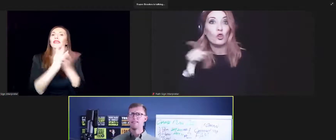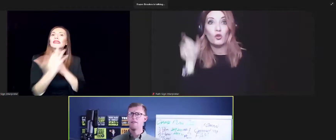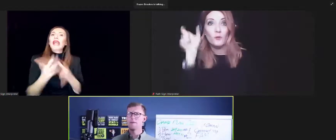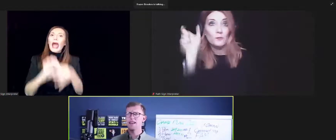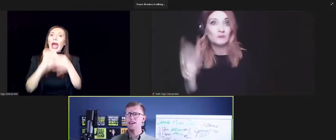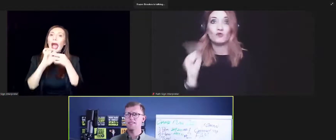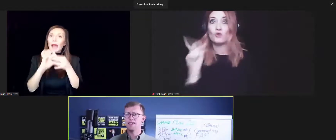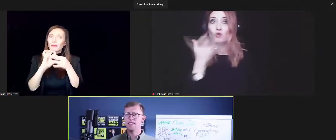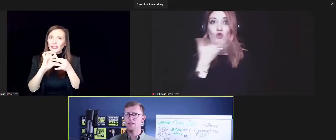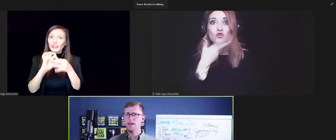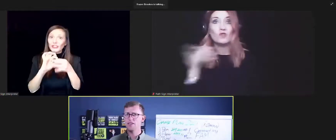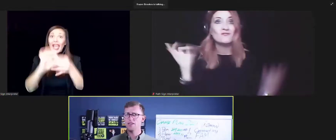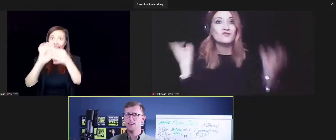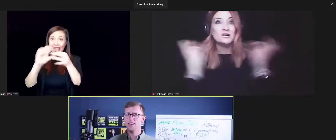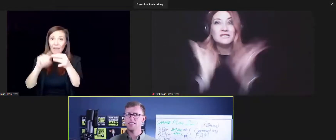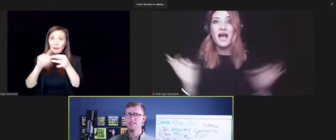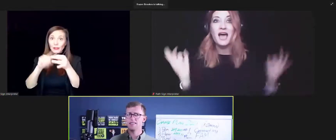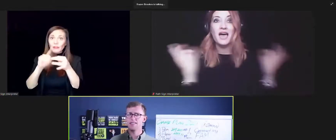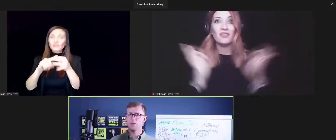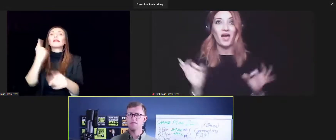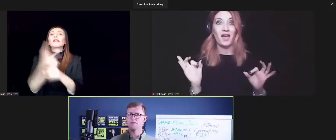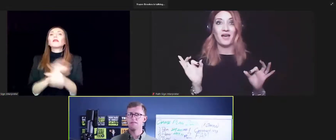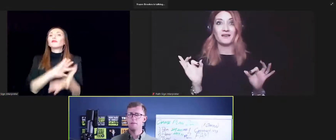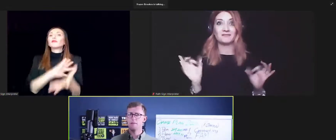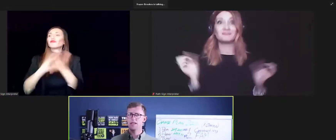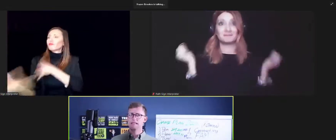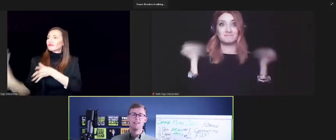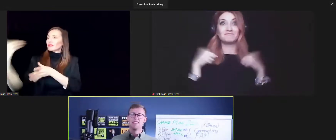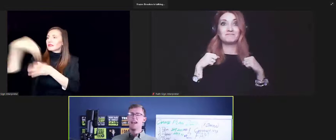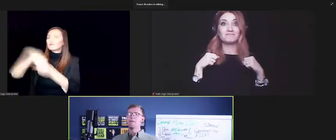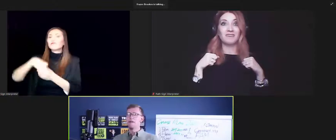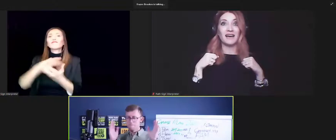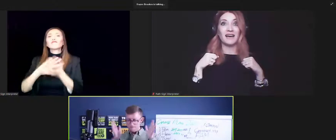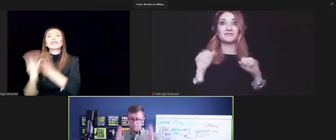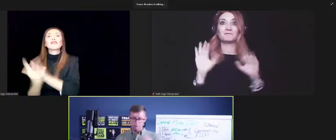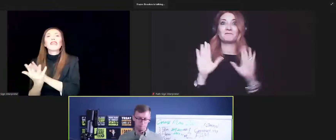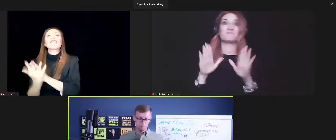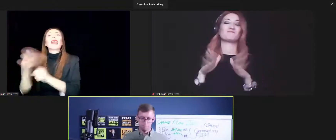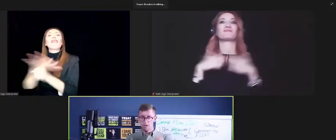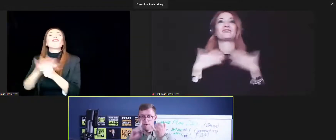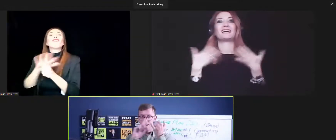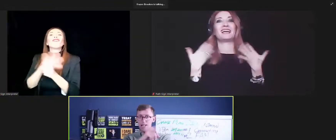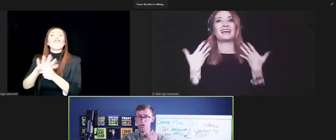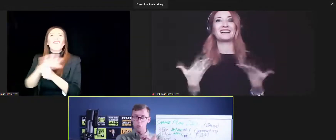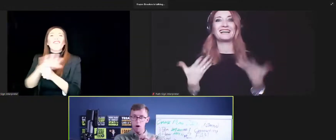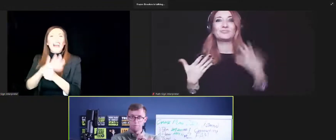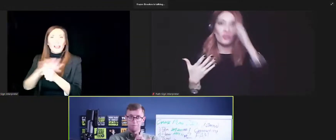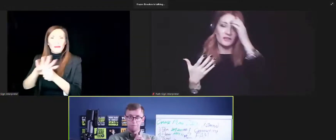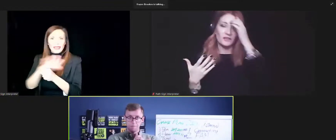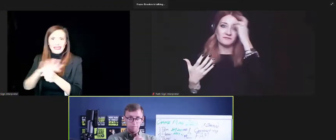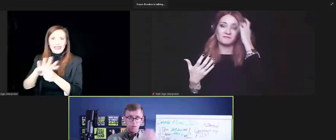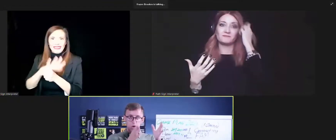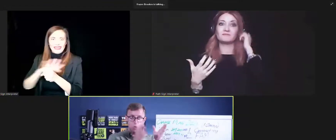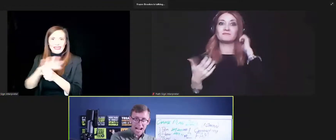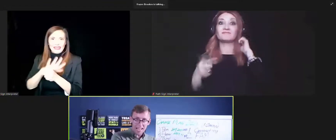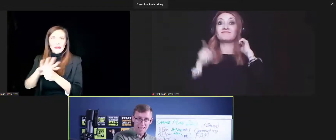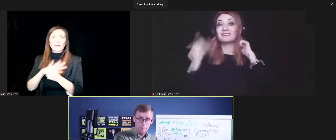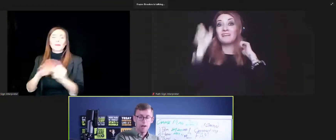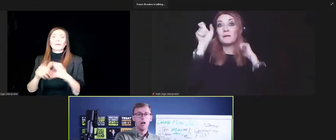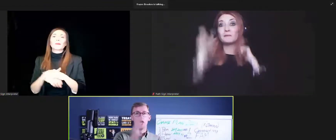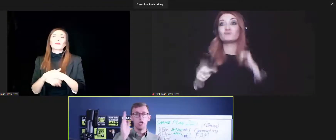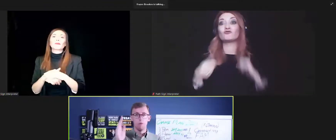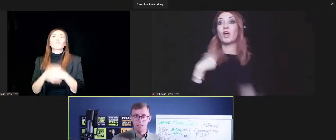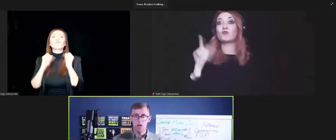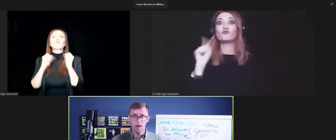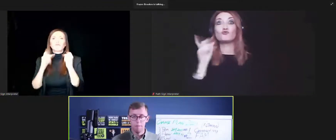Familia. Familia, I think you guys say it as well. Family. Anyway, fam. You find someone, you add